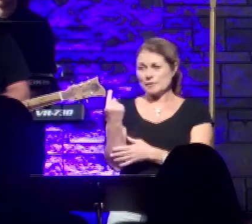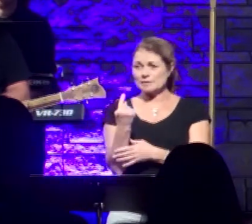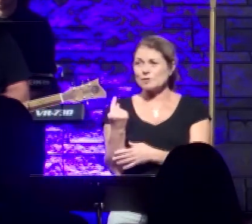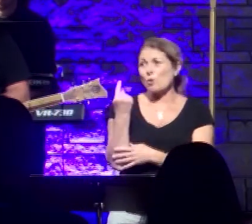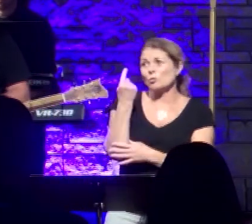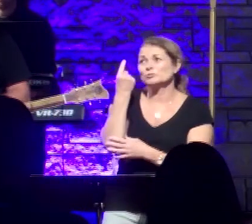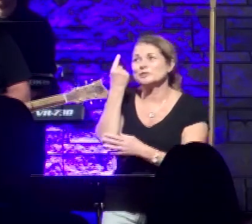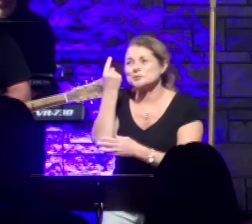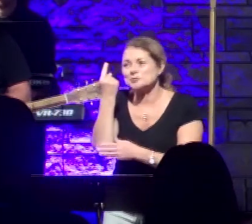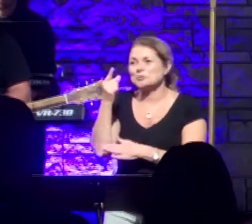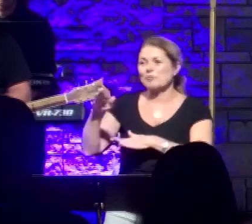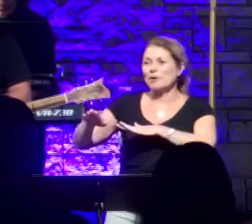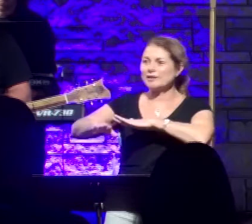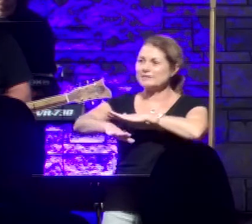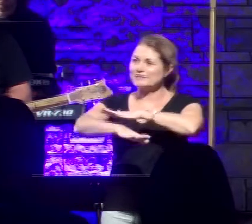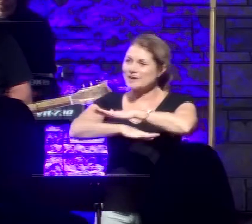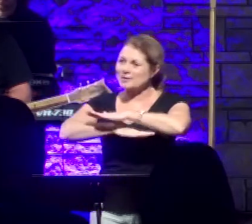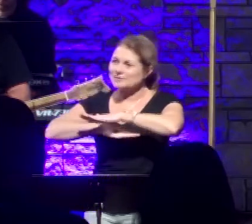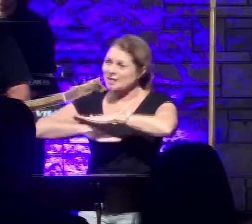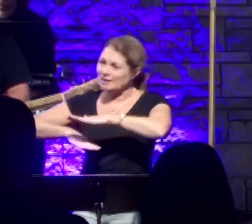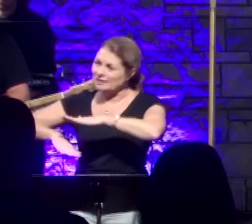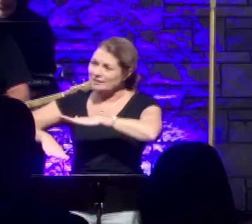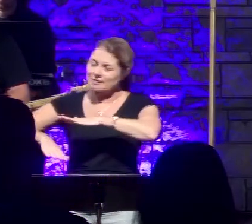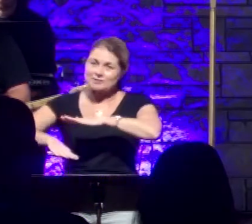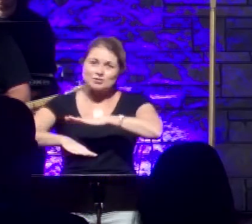there is only one